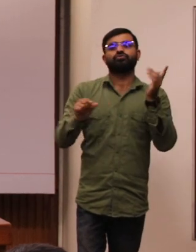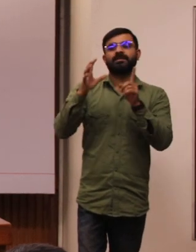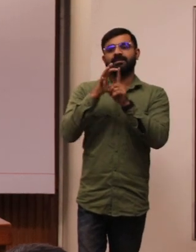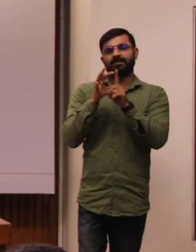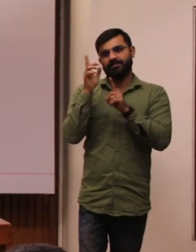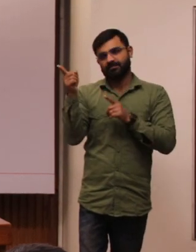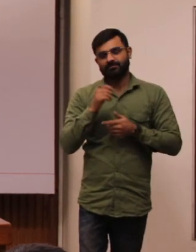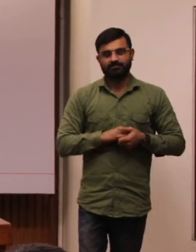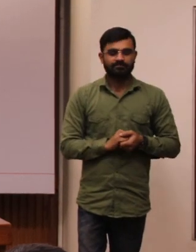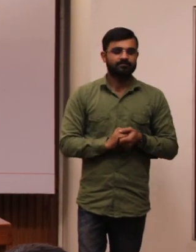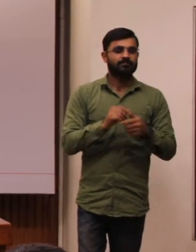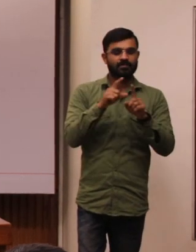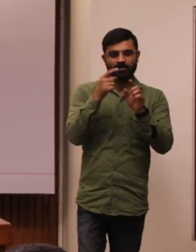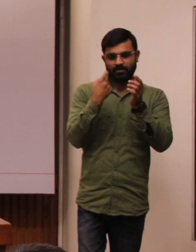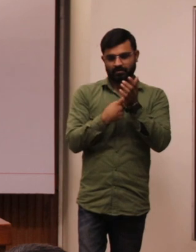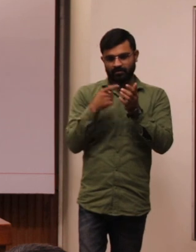Delhi.